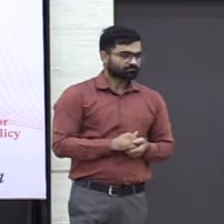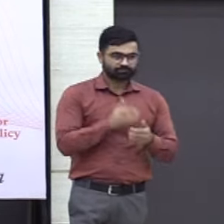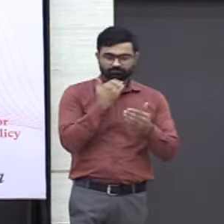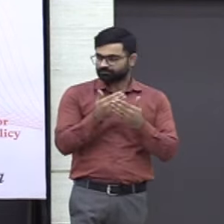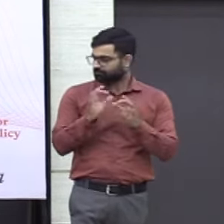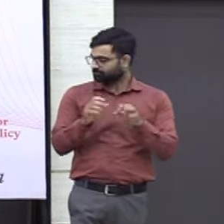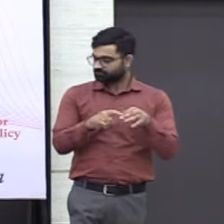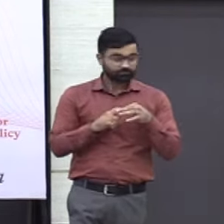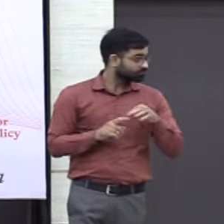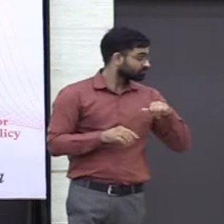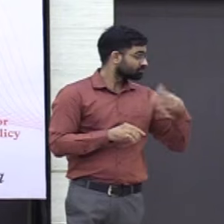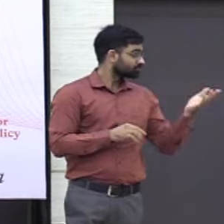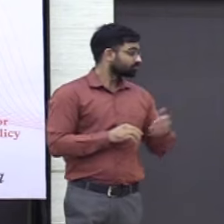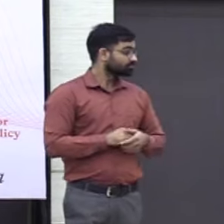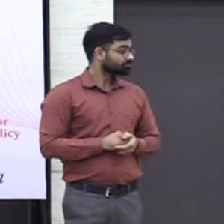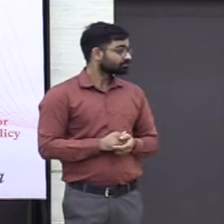a question there at the back.